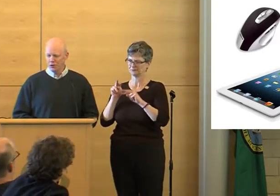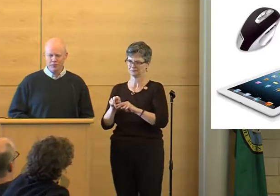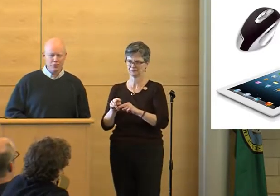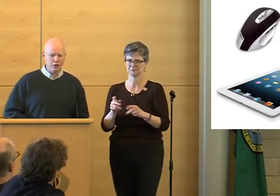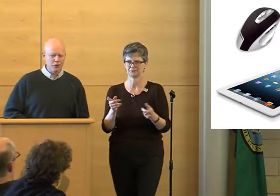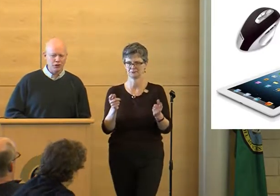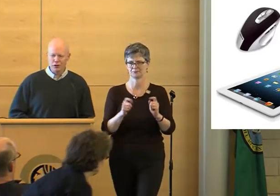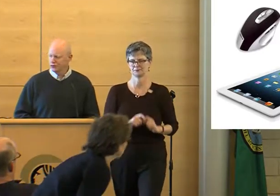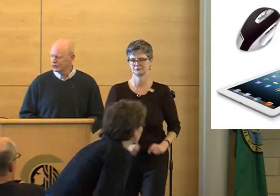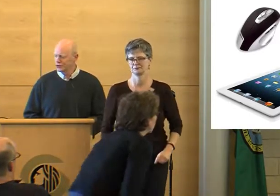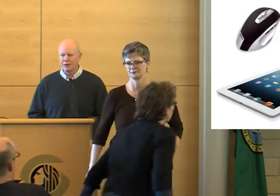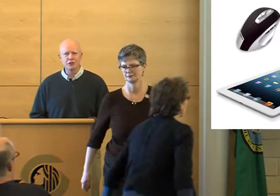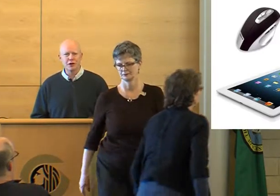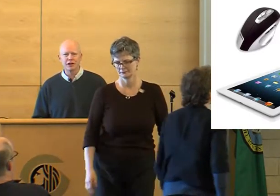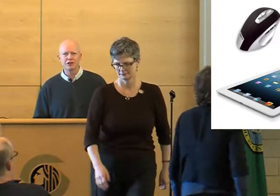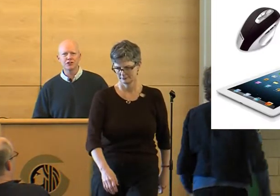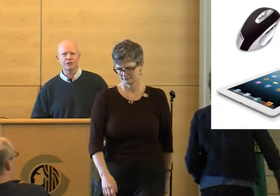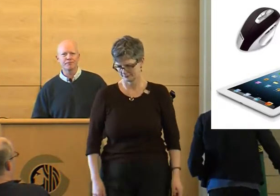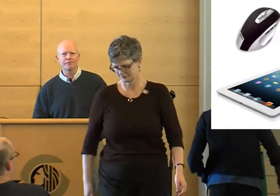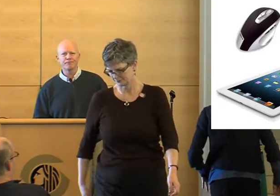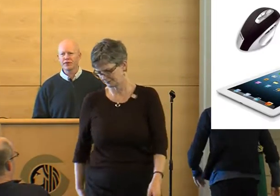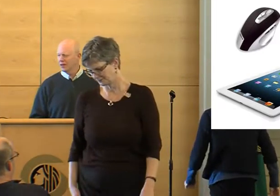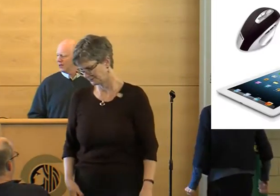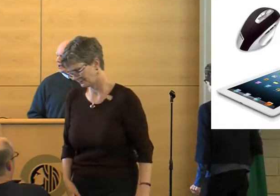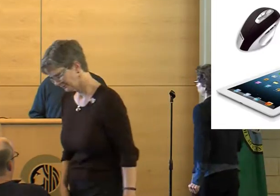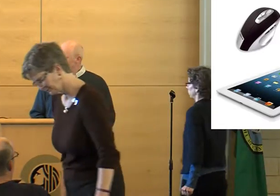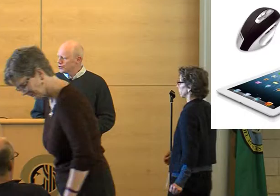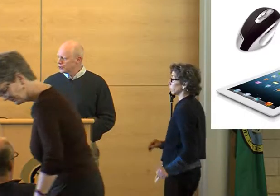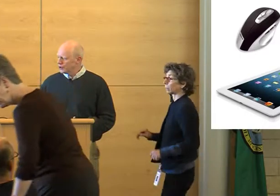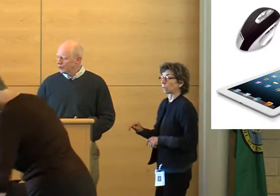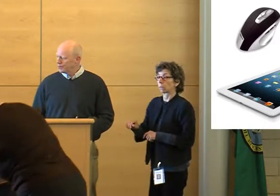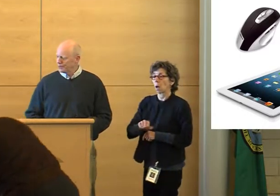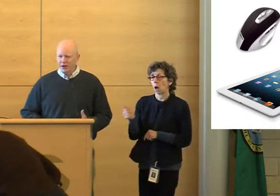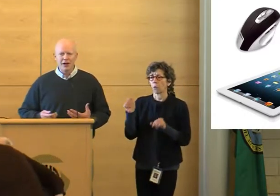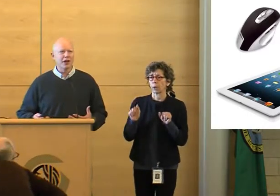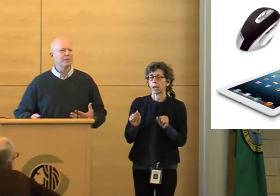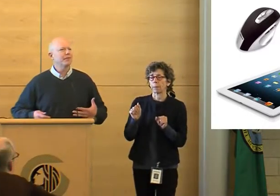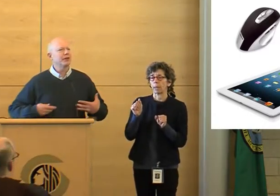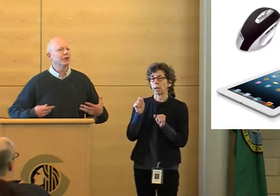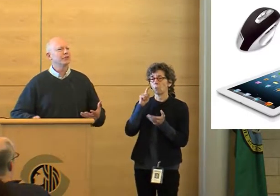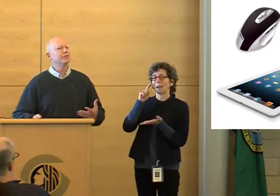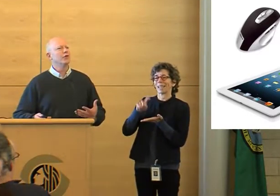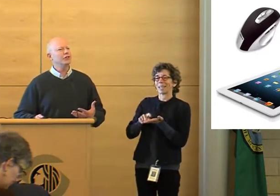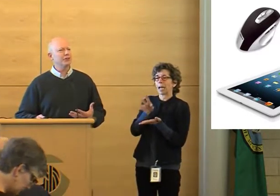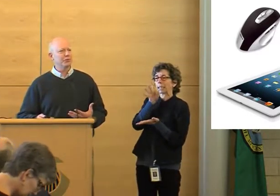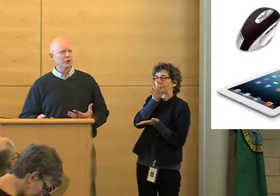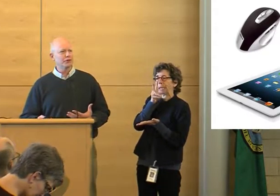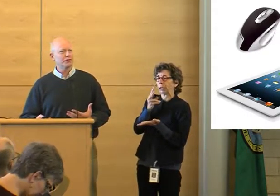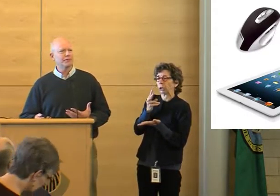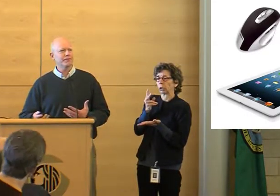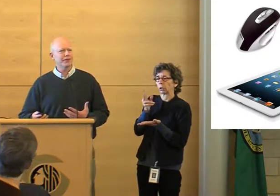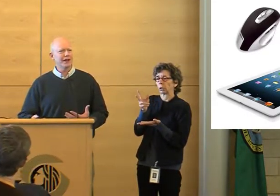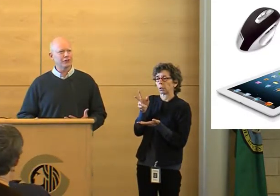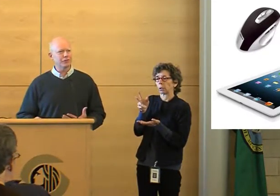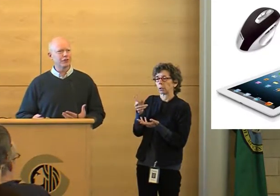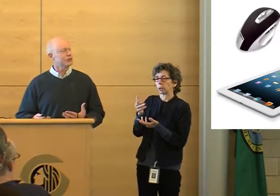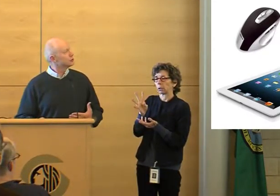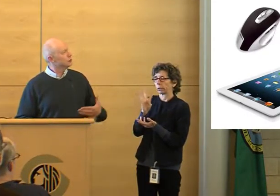various reasons, to be interacting hands-free with information technology, and so listening to content is more and more